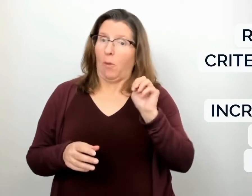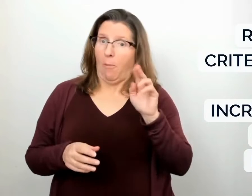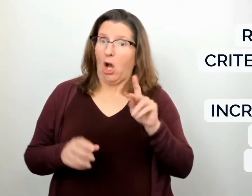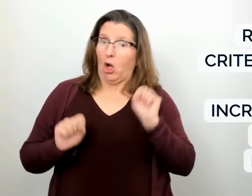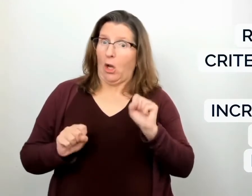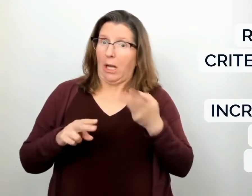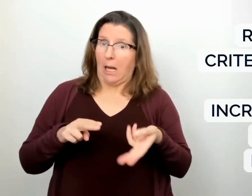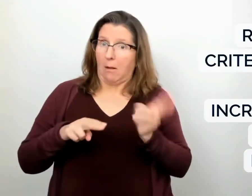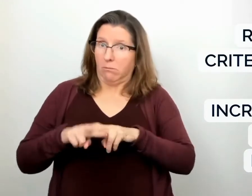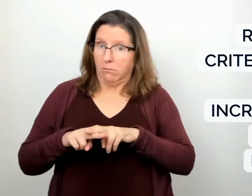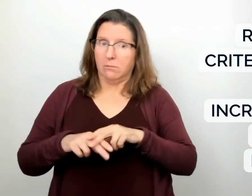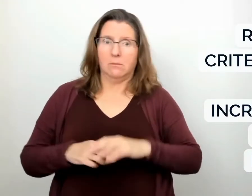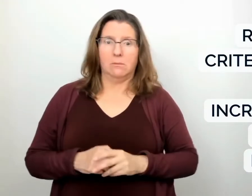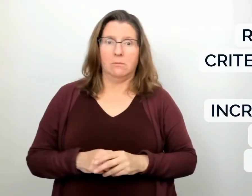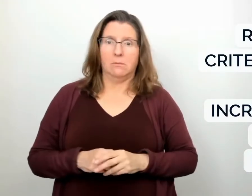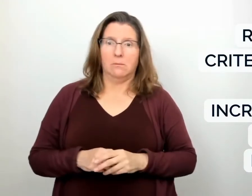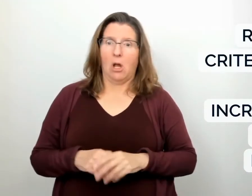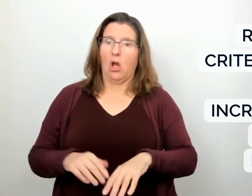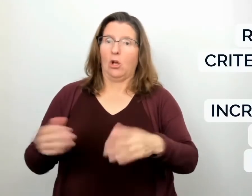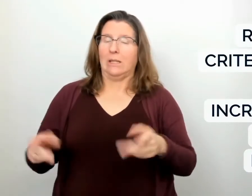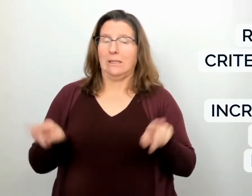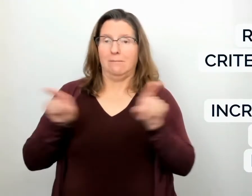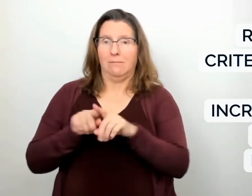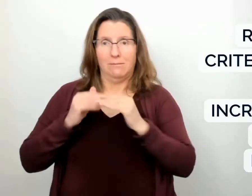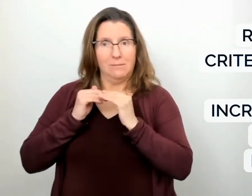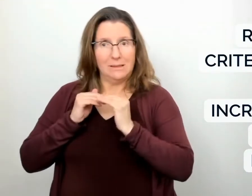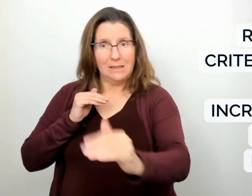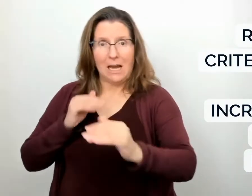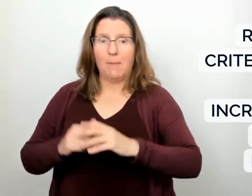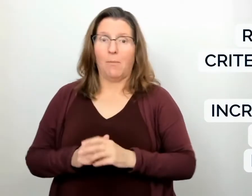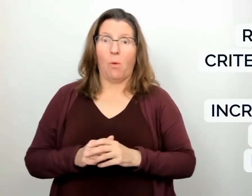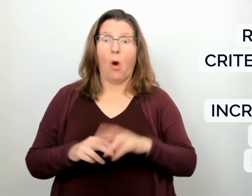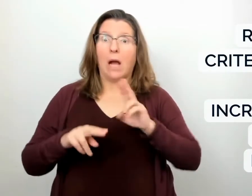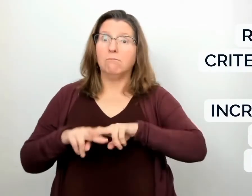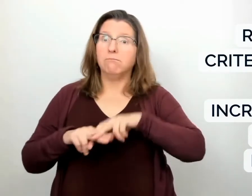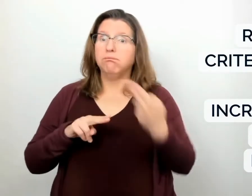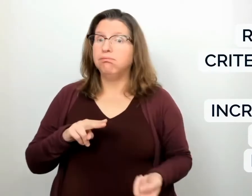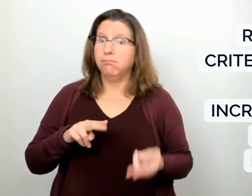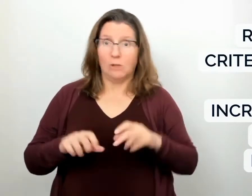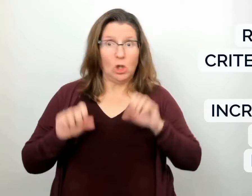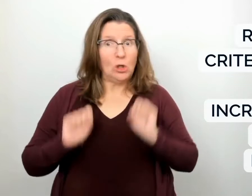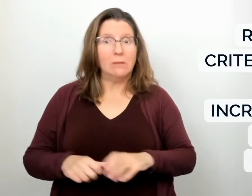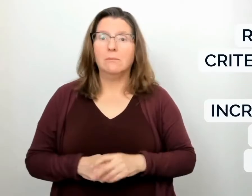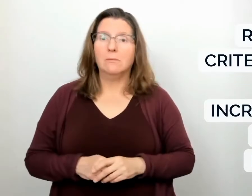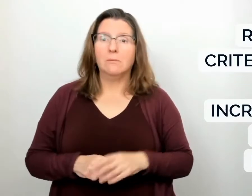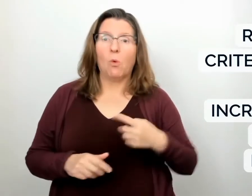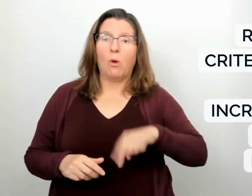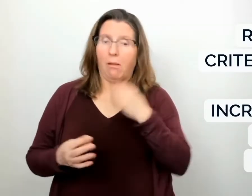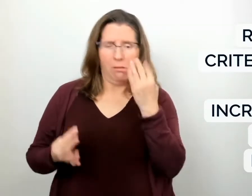your score could increase, it may stay the same, or could decrease. It's